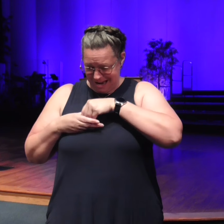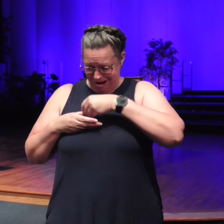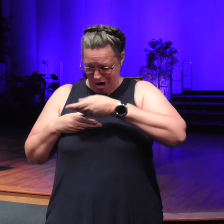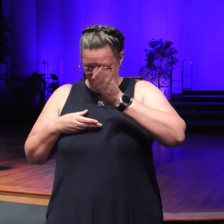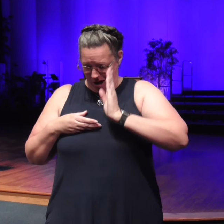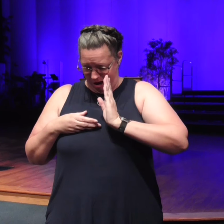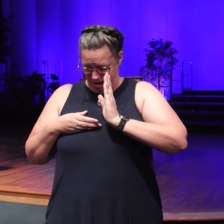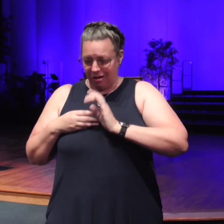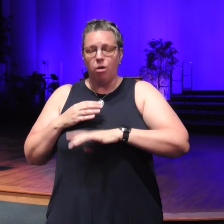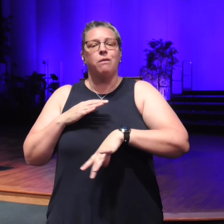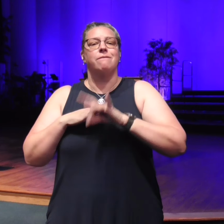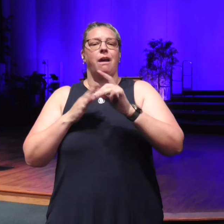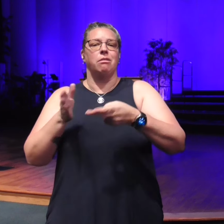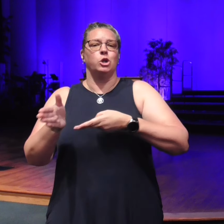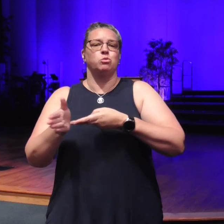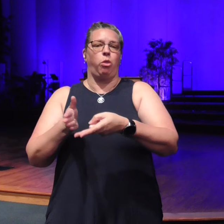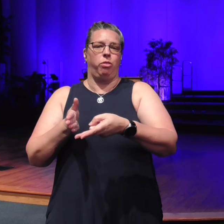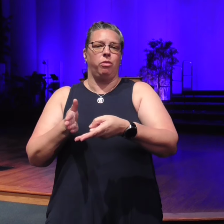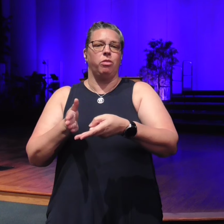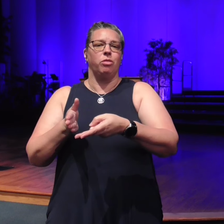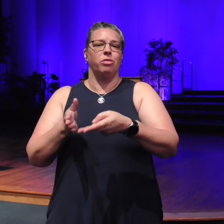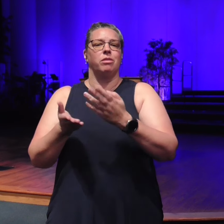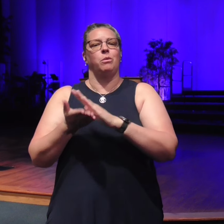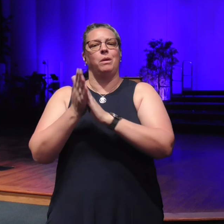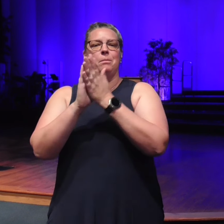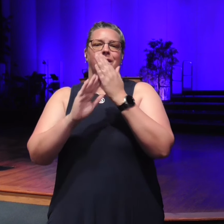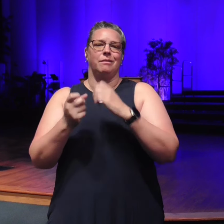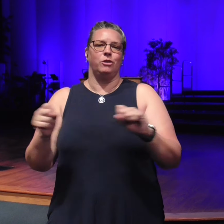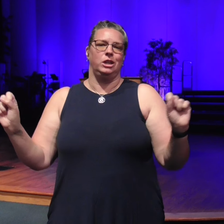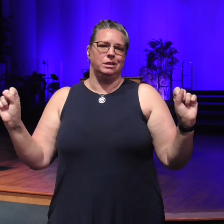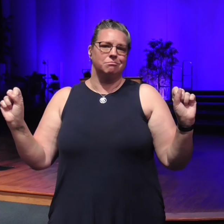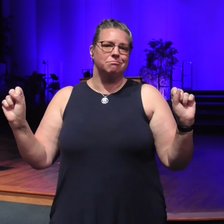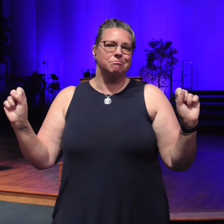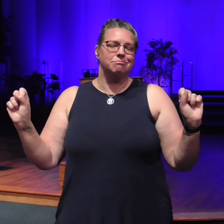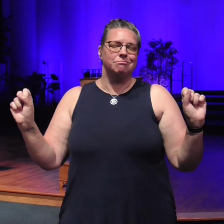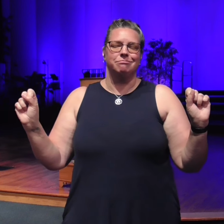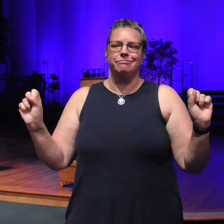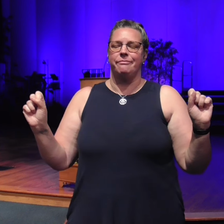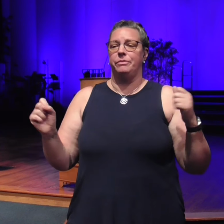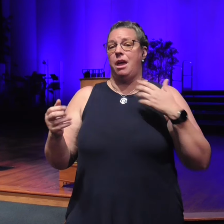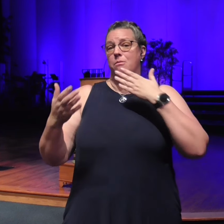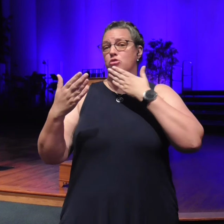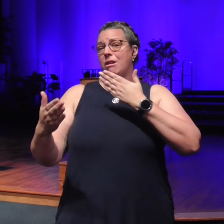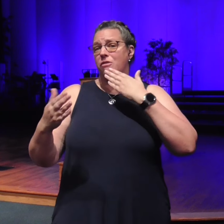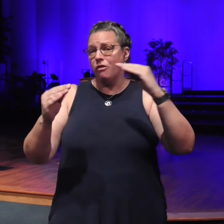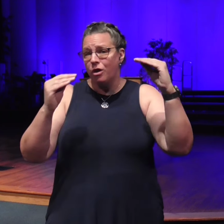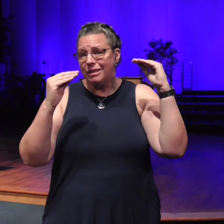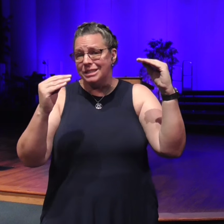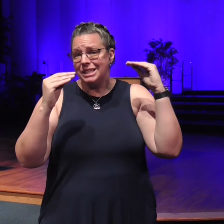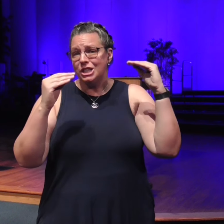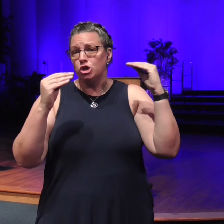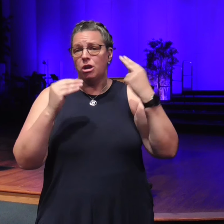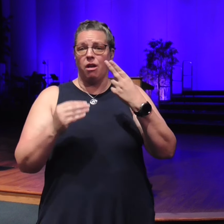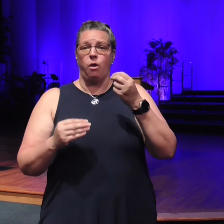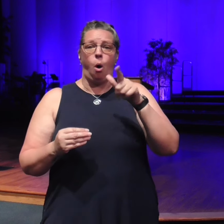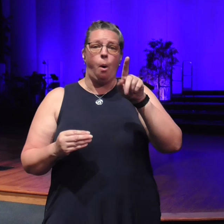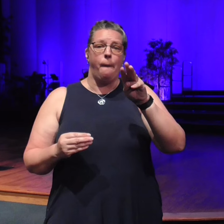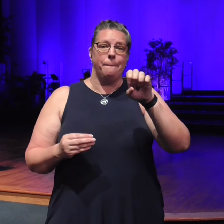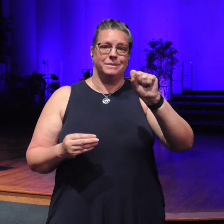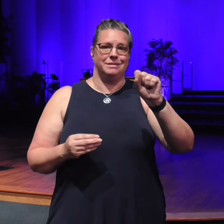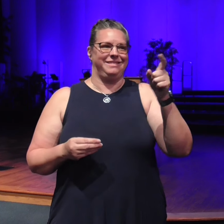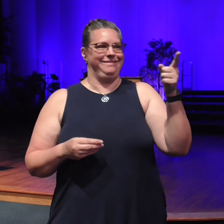the truth, and the truth sets us free. I'm grateful for this teaching of Ernest Holmes. He did a lot of our